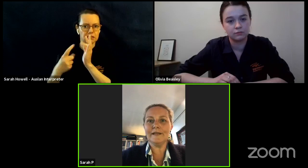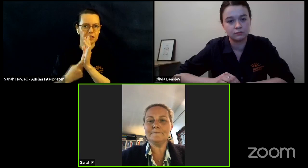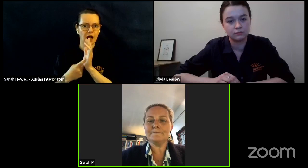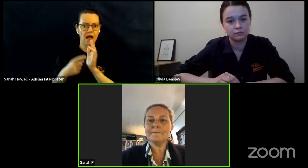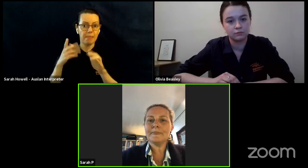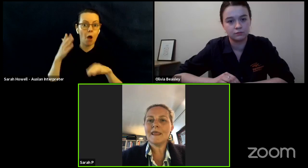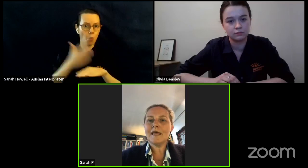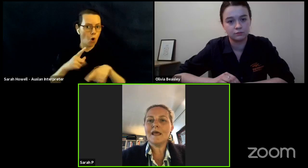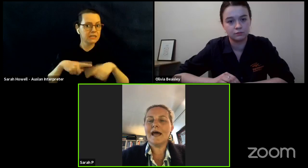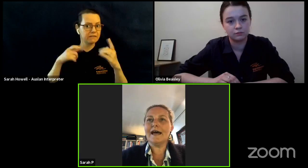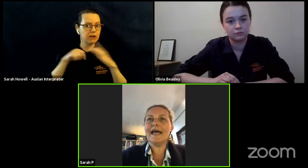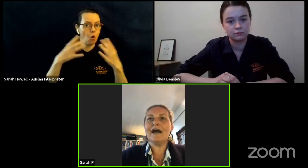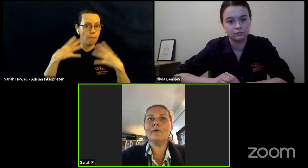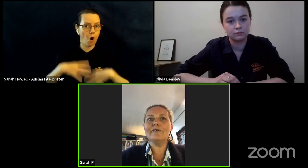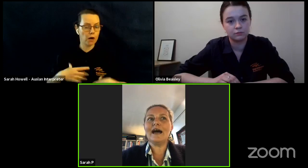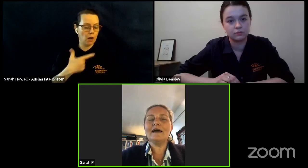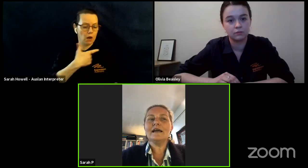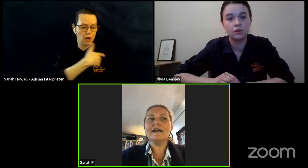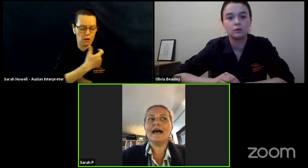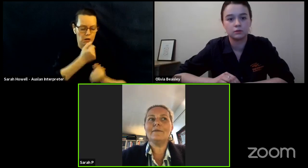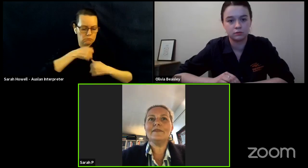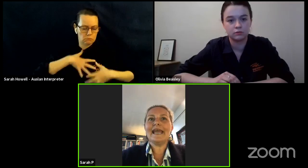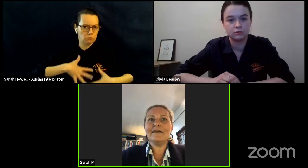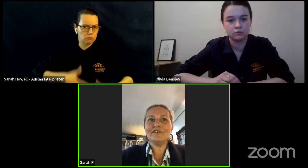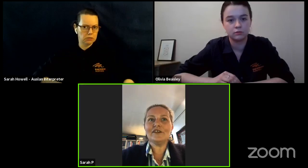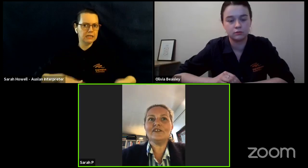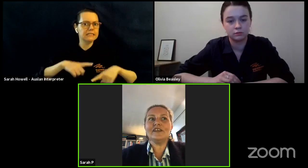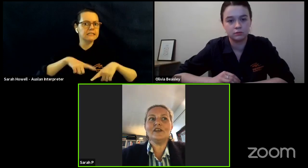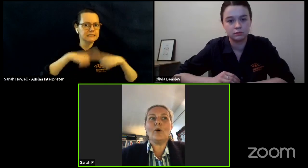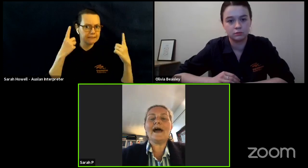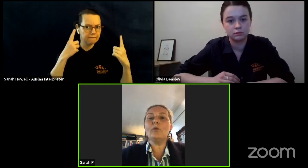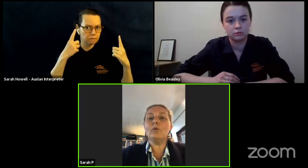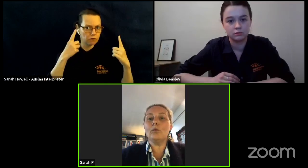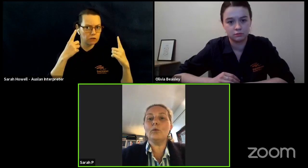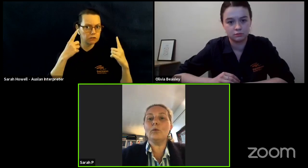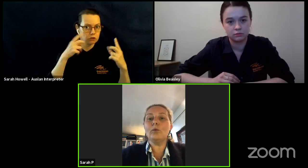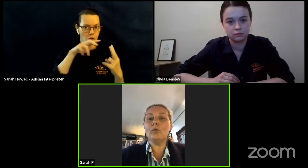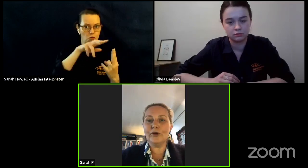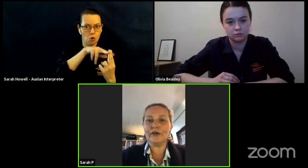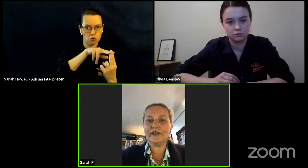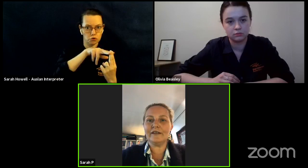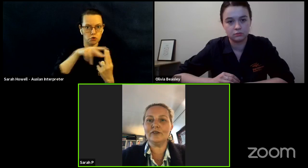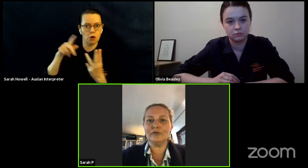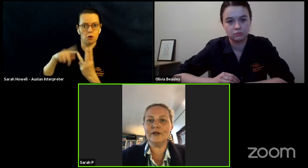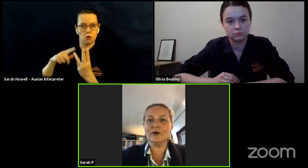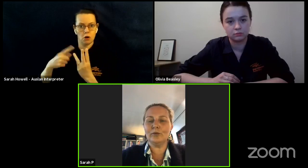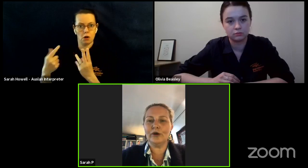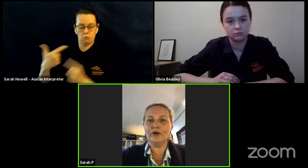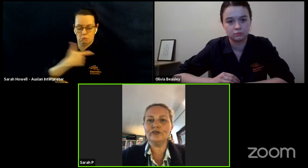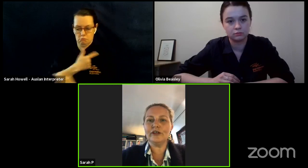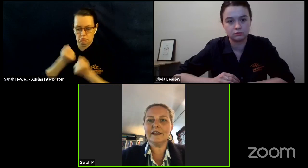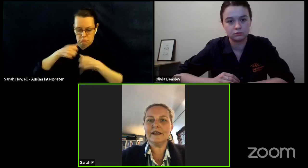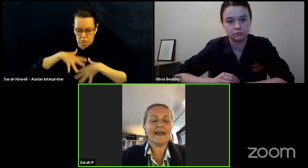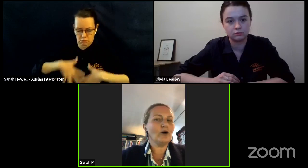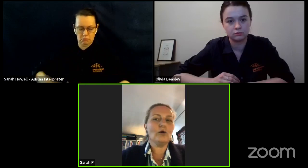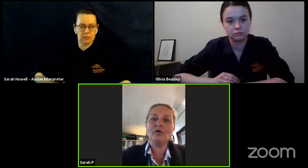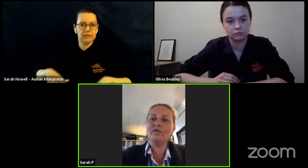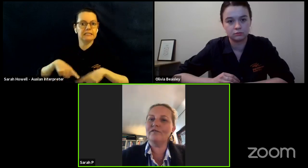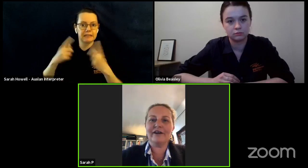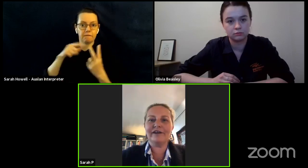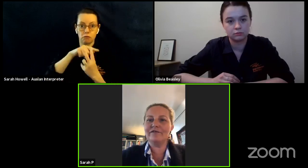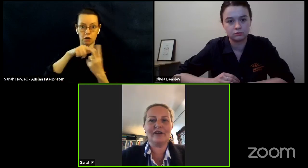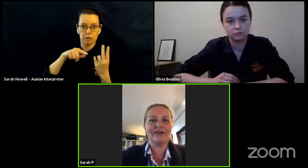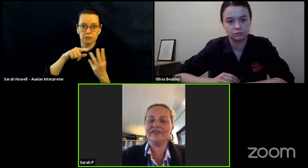your body. However, the efficacy or how well they work in the real world, they are